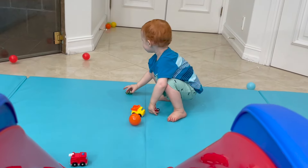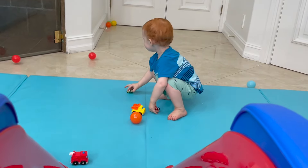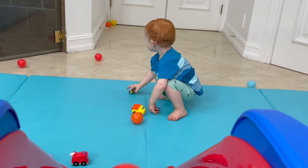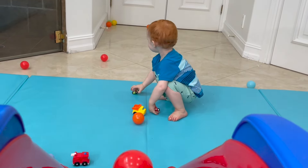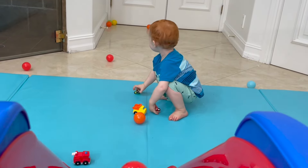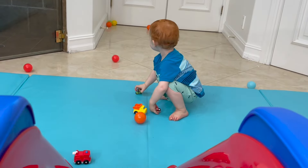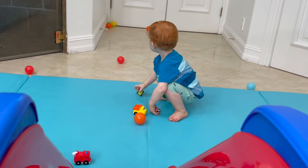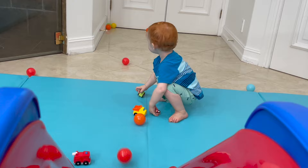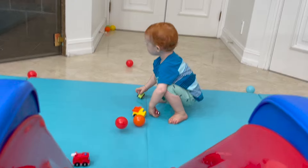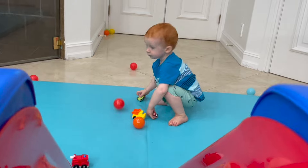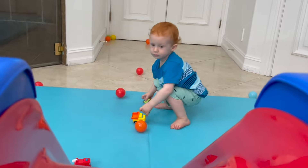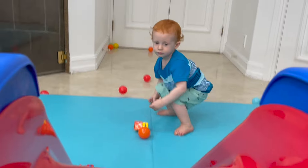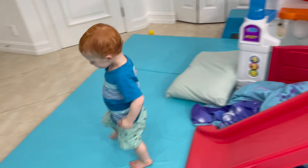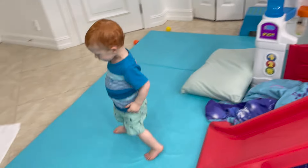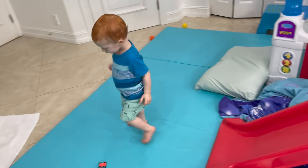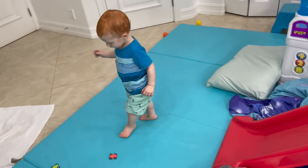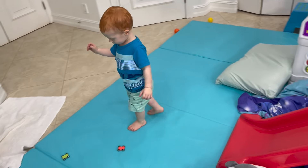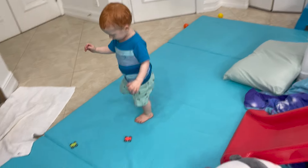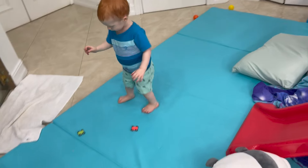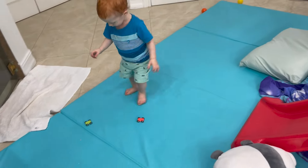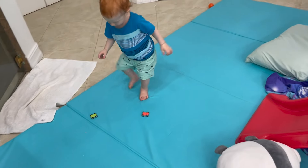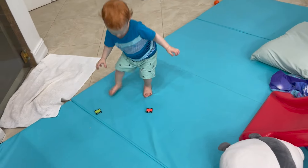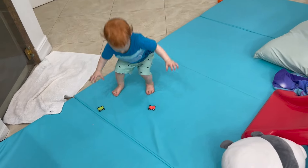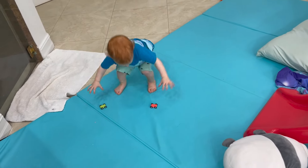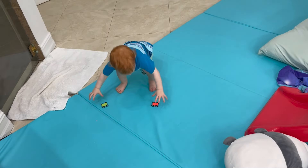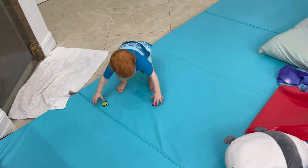balls! Hey! Get the cars!